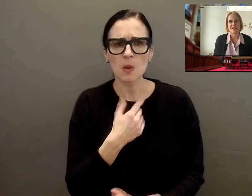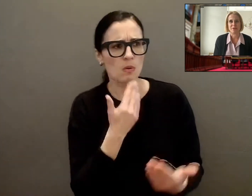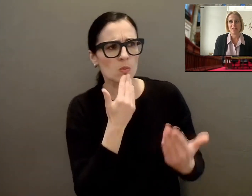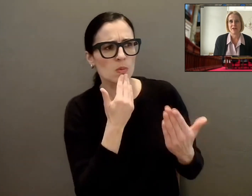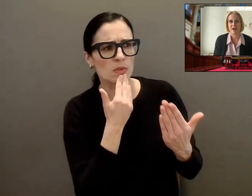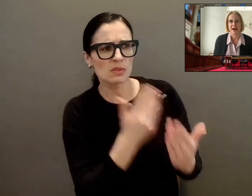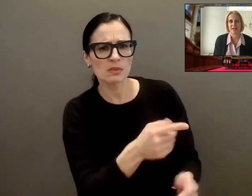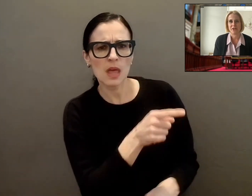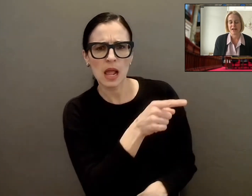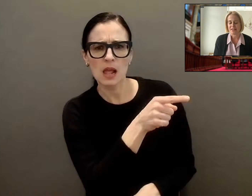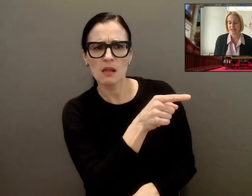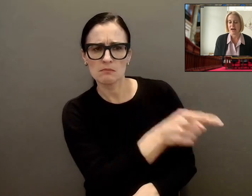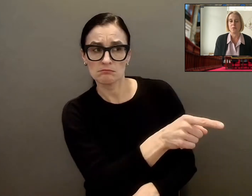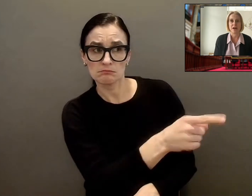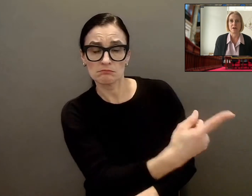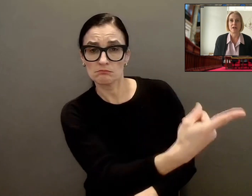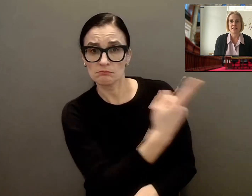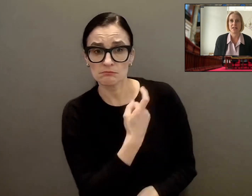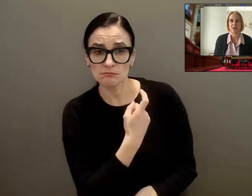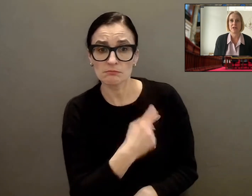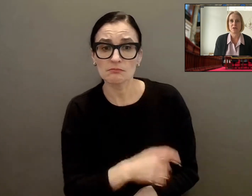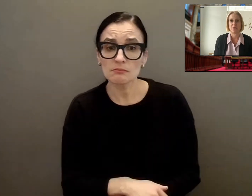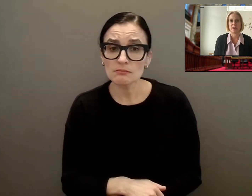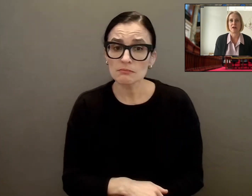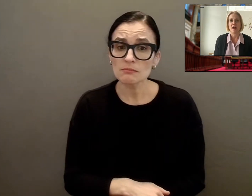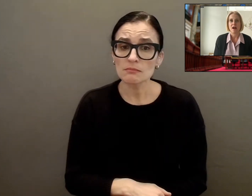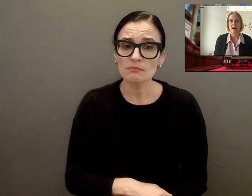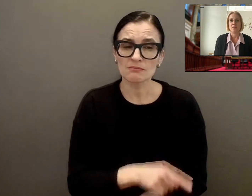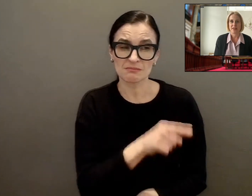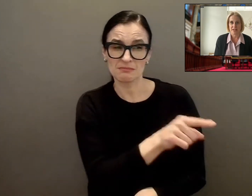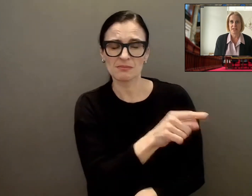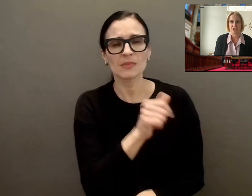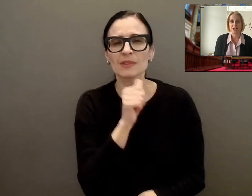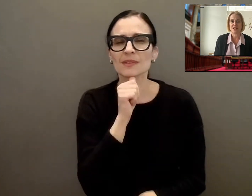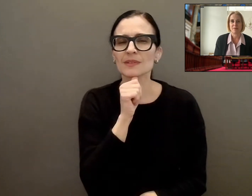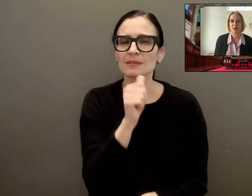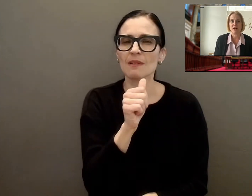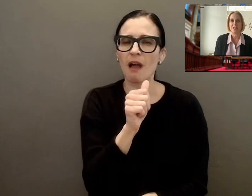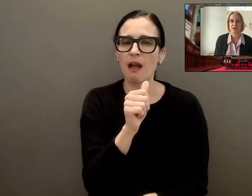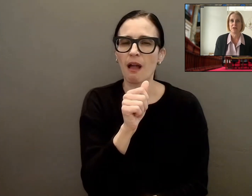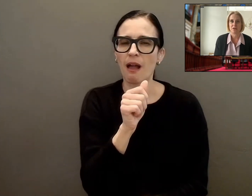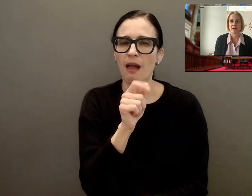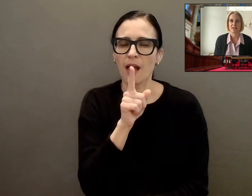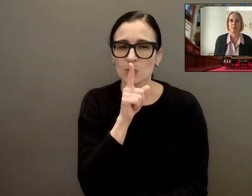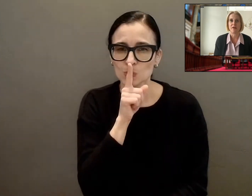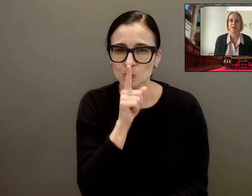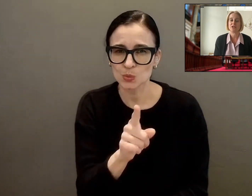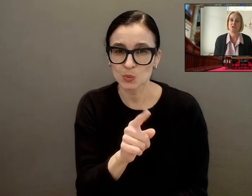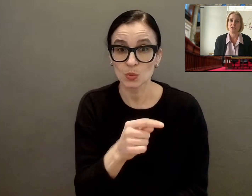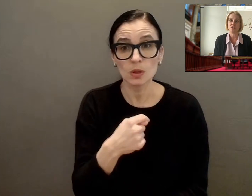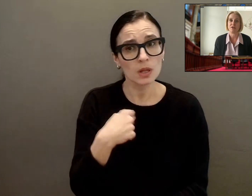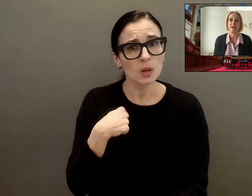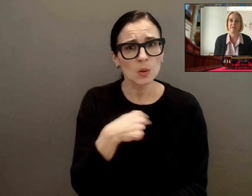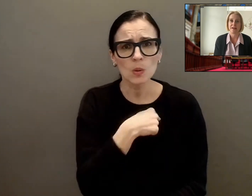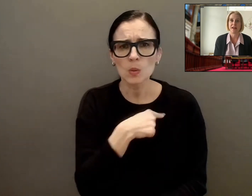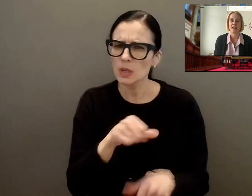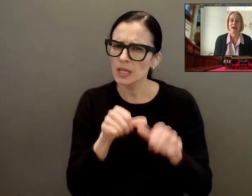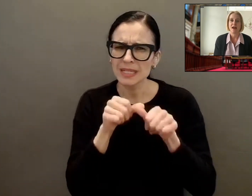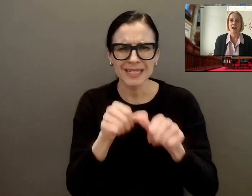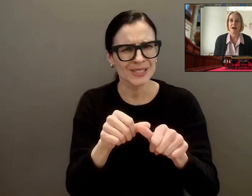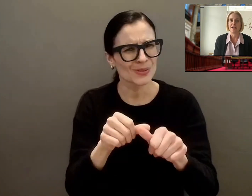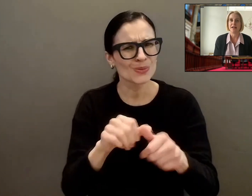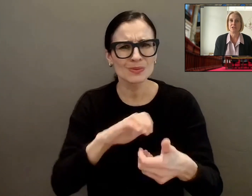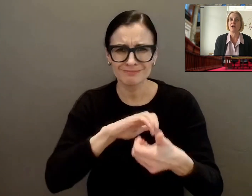just simply not accurate. We are continuing to work with Indigenous communities all across the province to ensure that